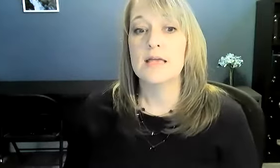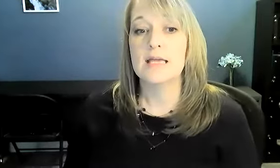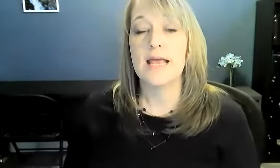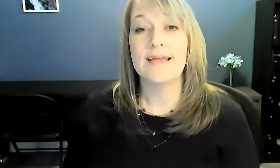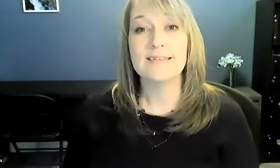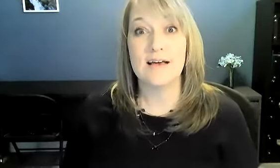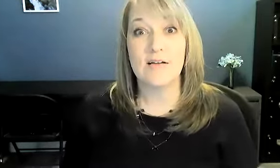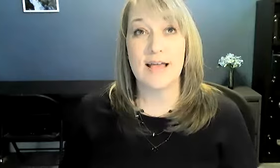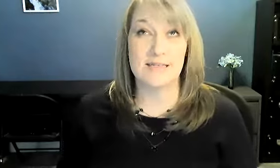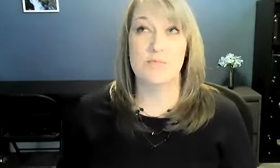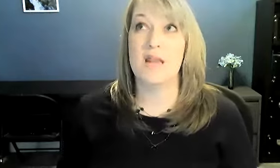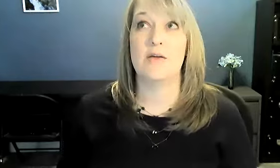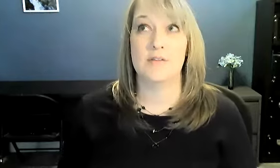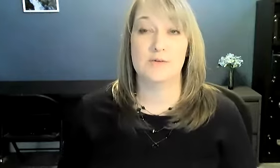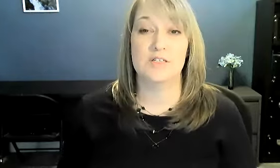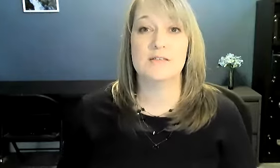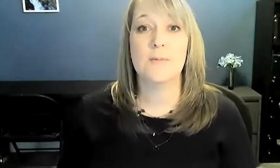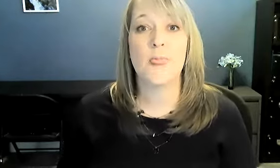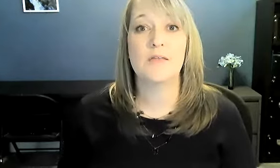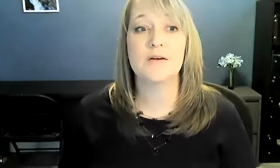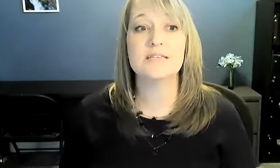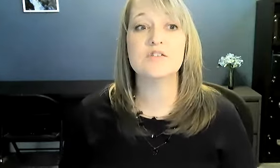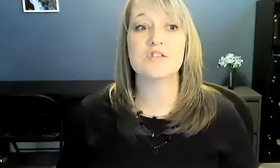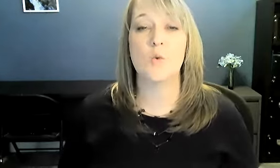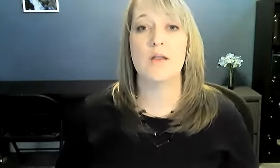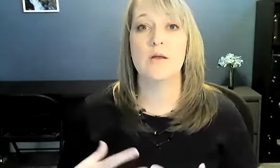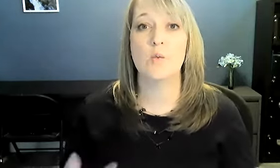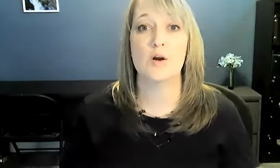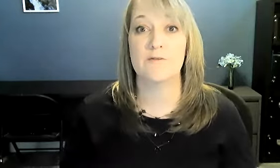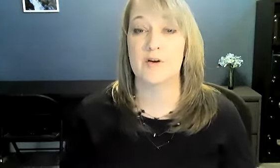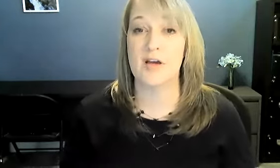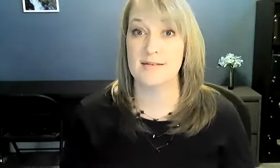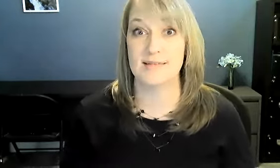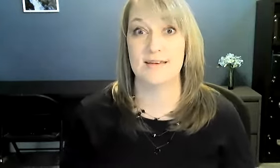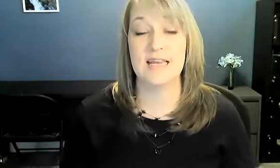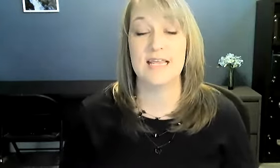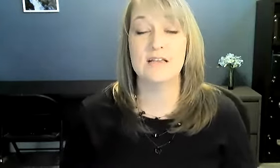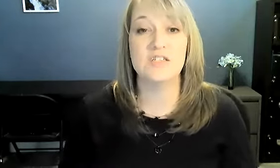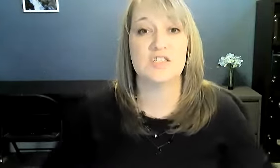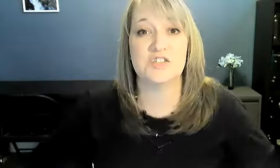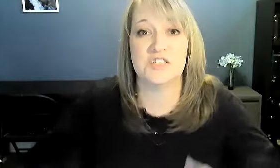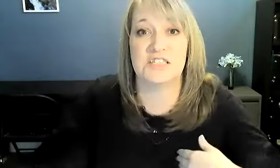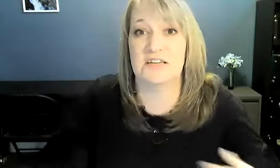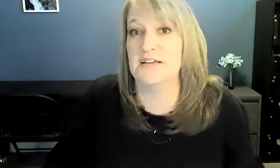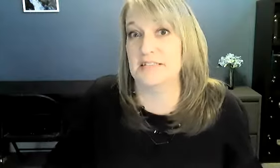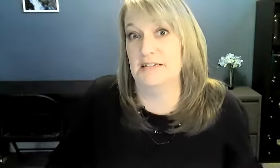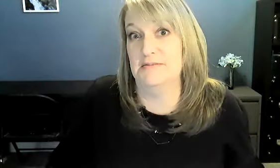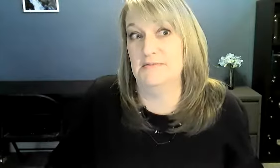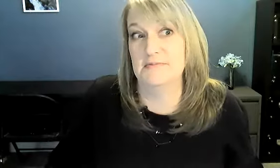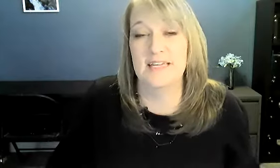In ASL, as in many other languages, there isn't just one word for cousin. In English, it's just cousin, and